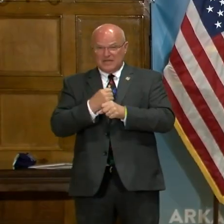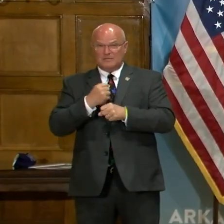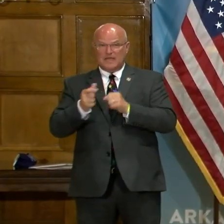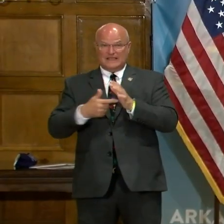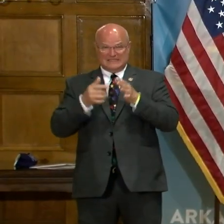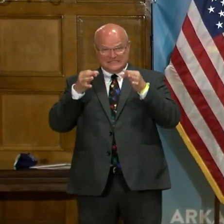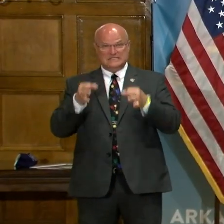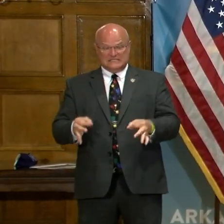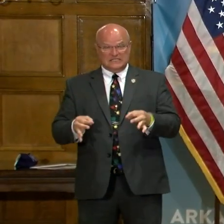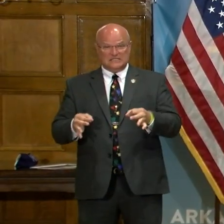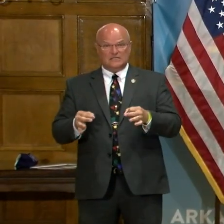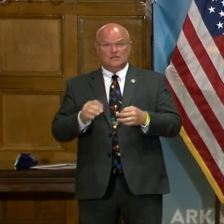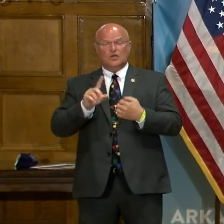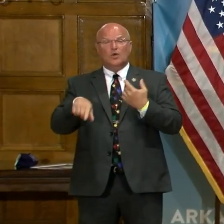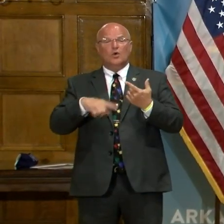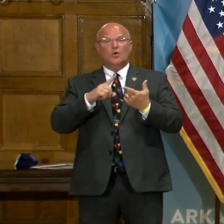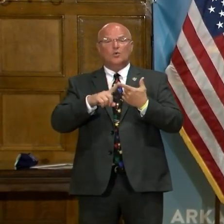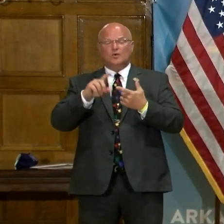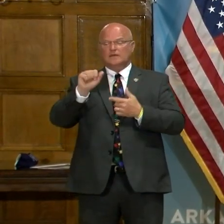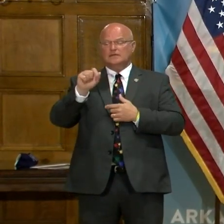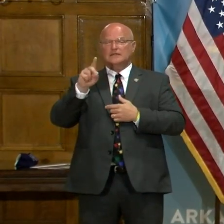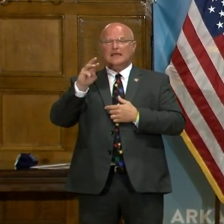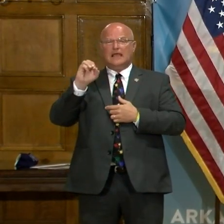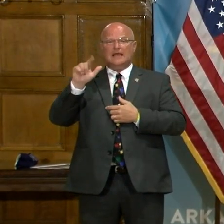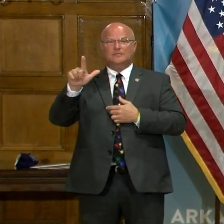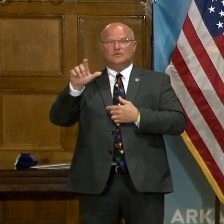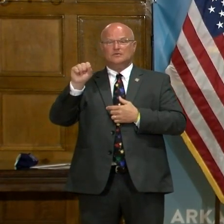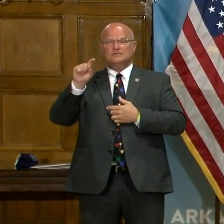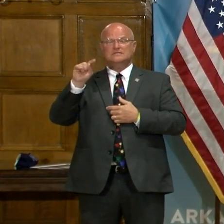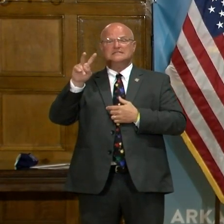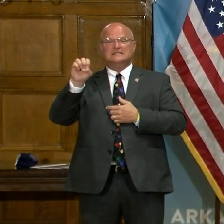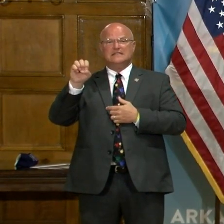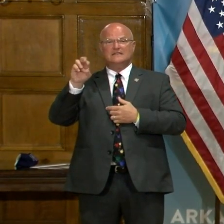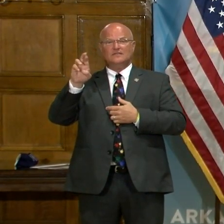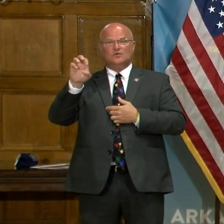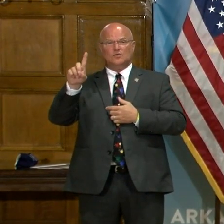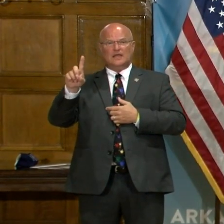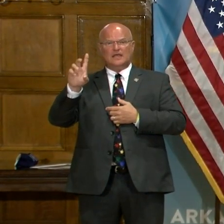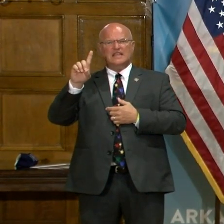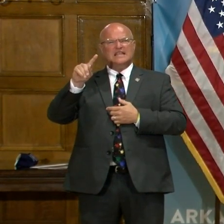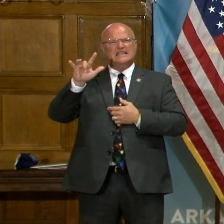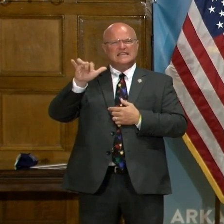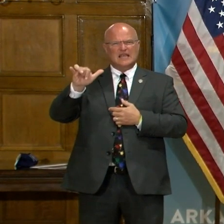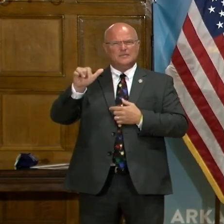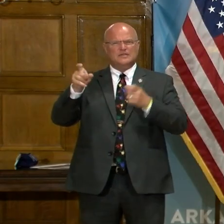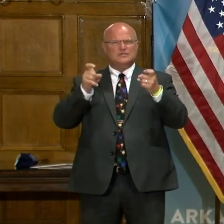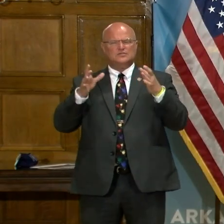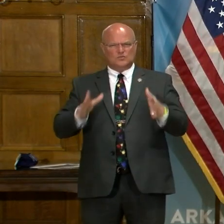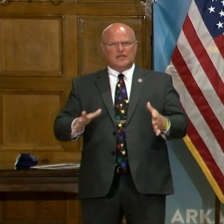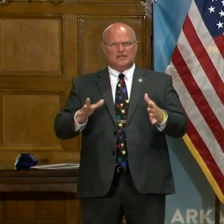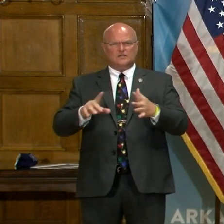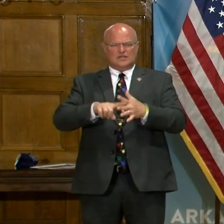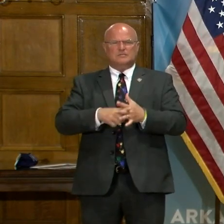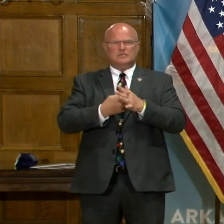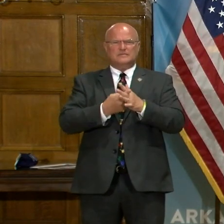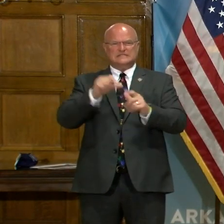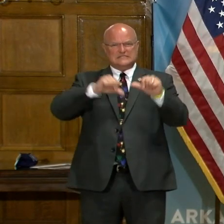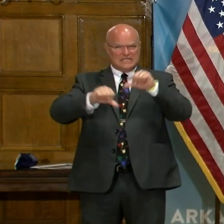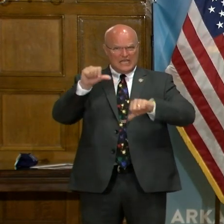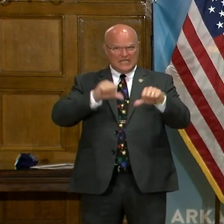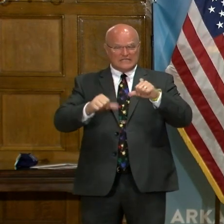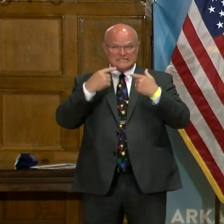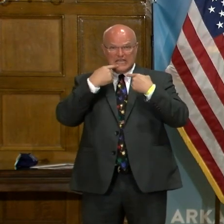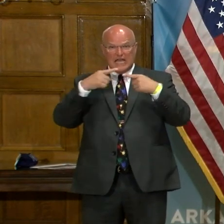this decision. When Admiral Steve Redd, Deputy Director for Public Health Service and Implementation